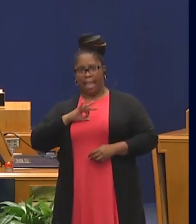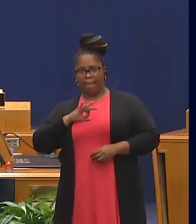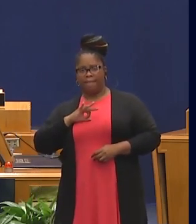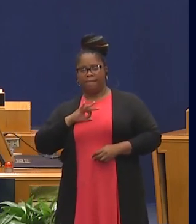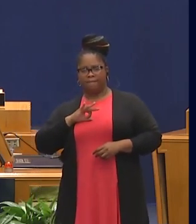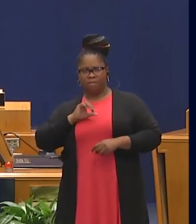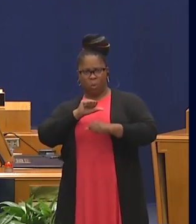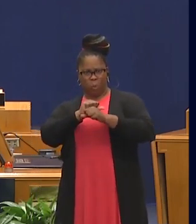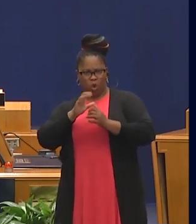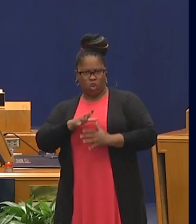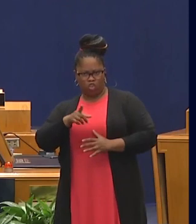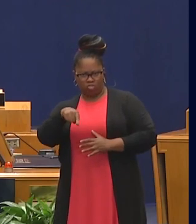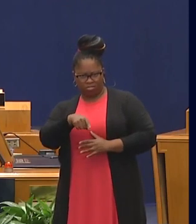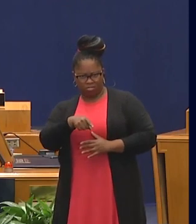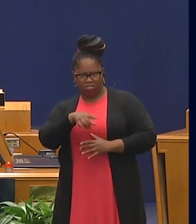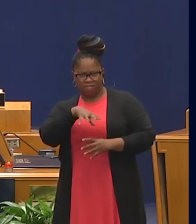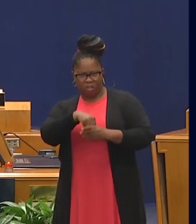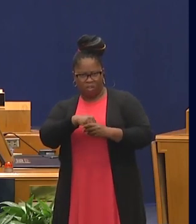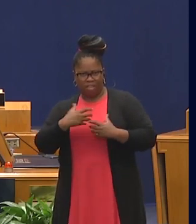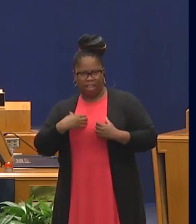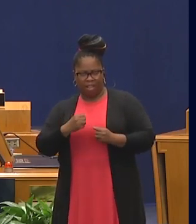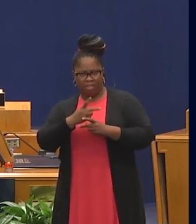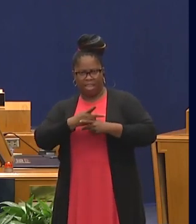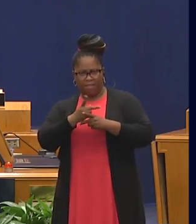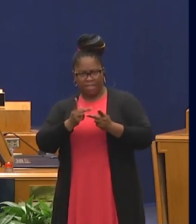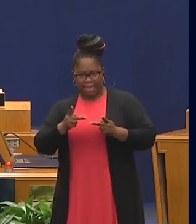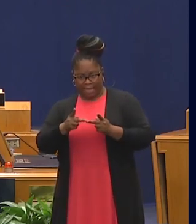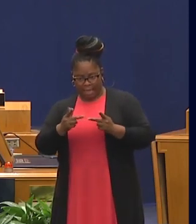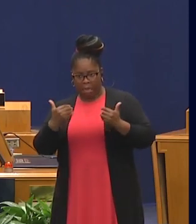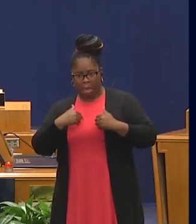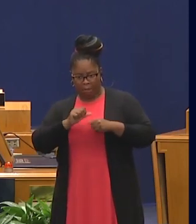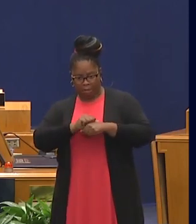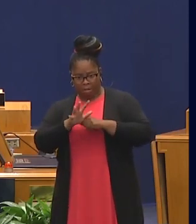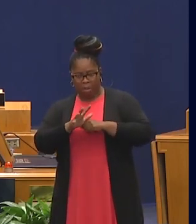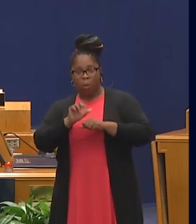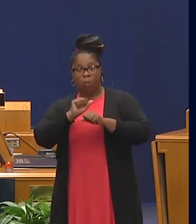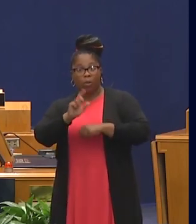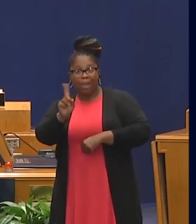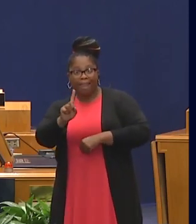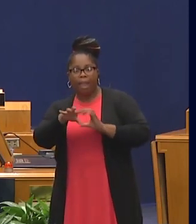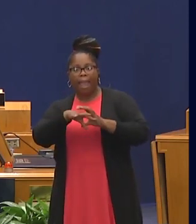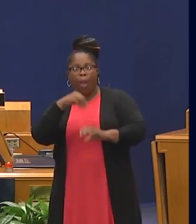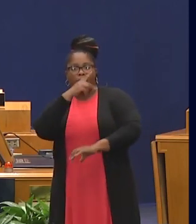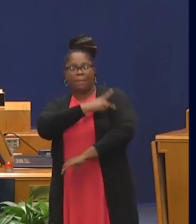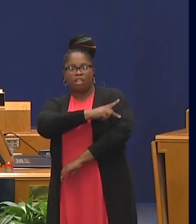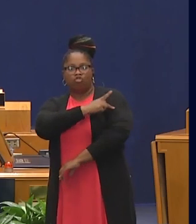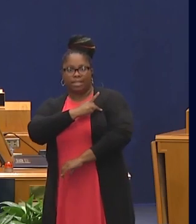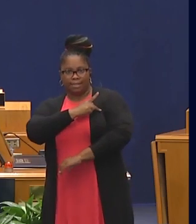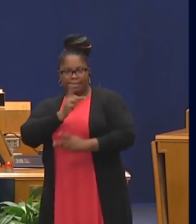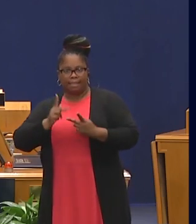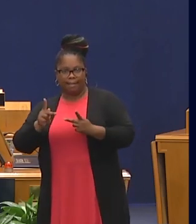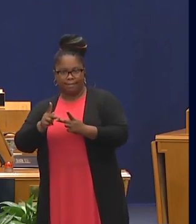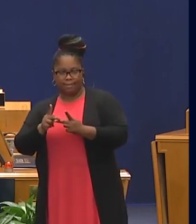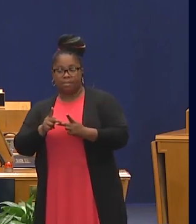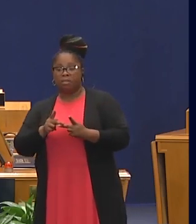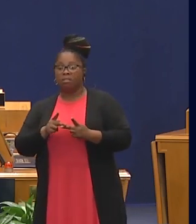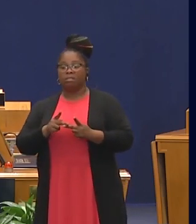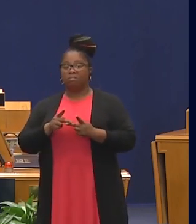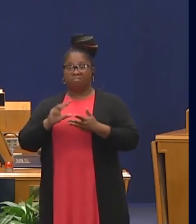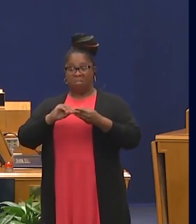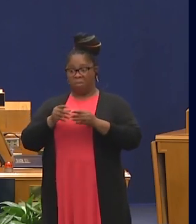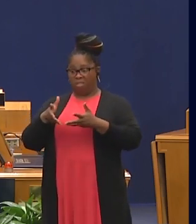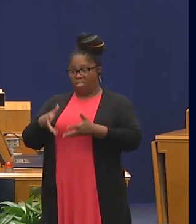are working in healthcare facilities that tested positive work at outpatient sites, and the remaining staff are again